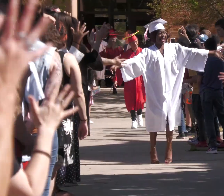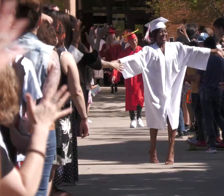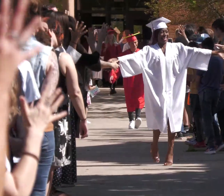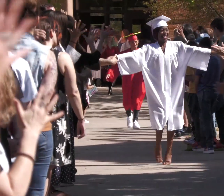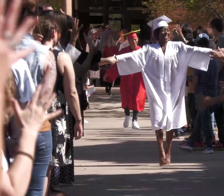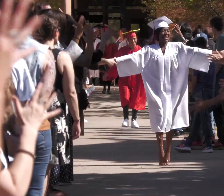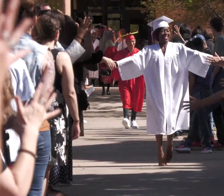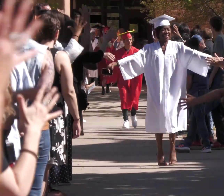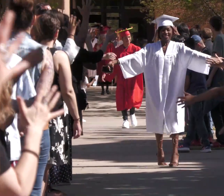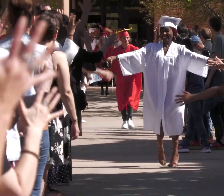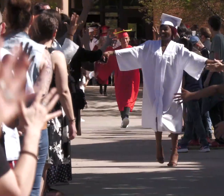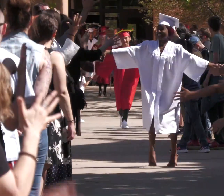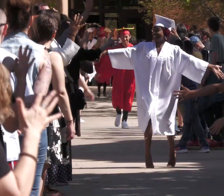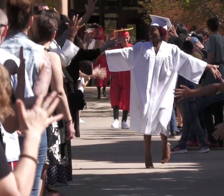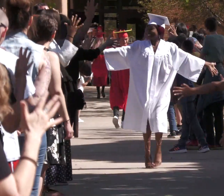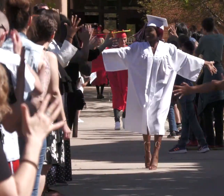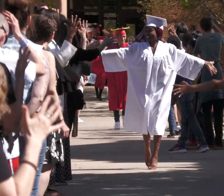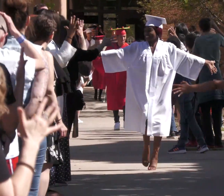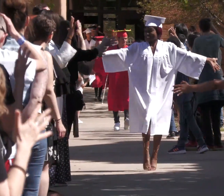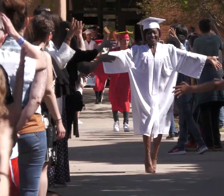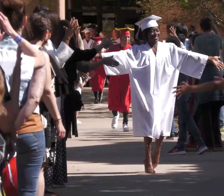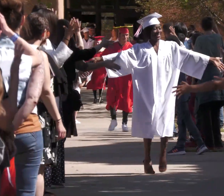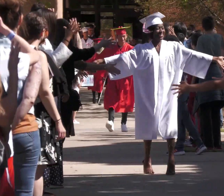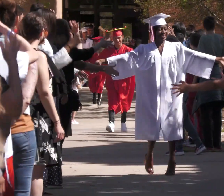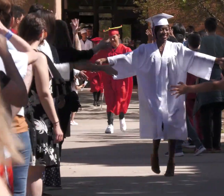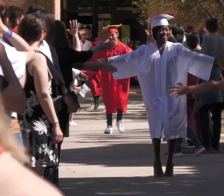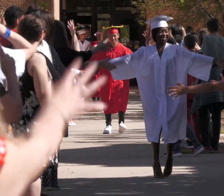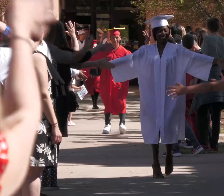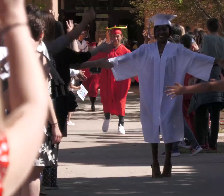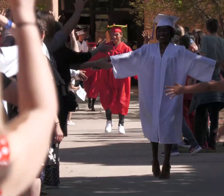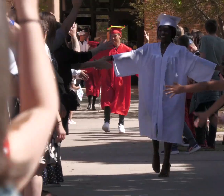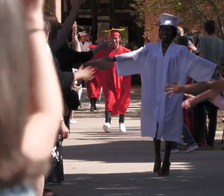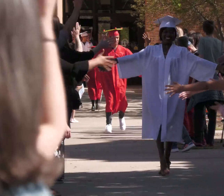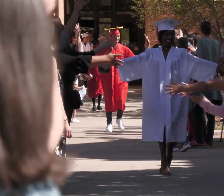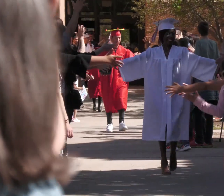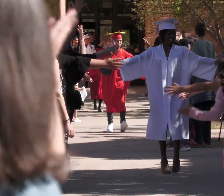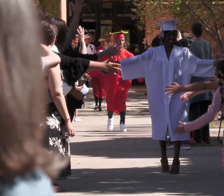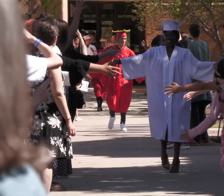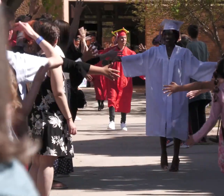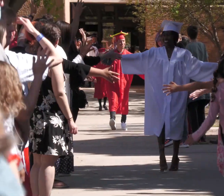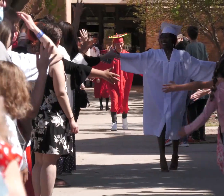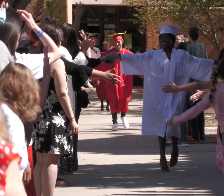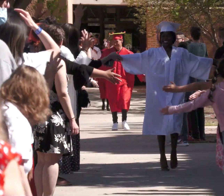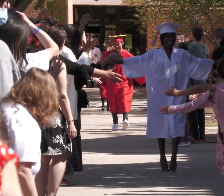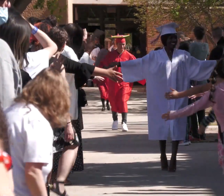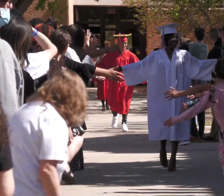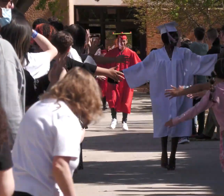Deborah Boonjariri is high-fiving on both sides of the sidewalk. Students and staff.